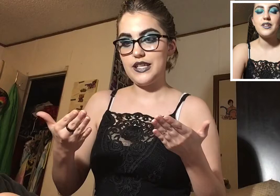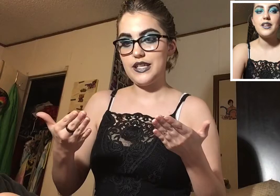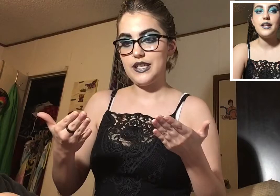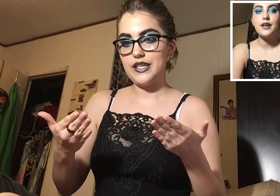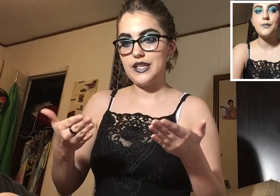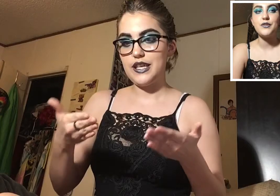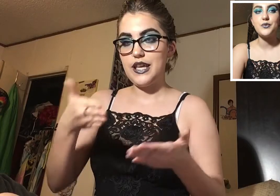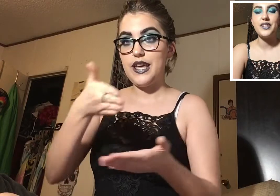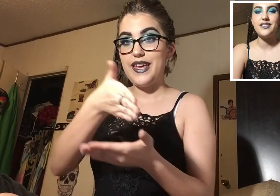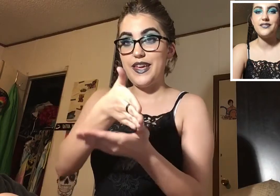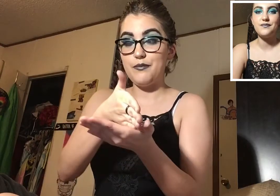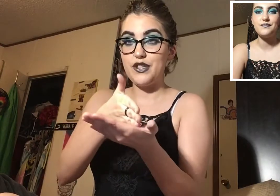in between.